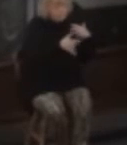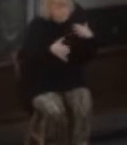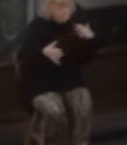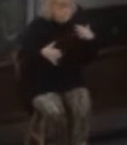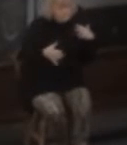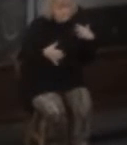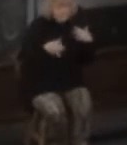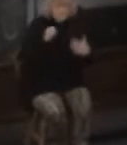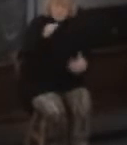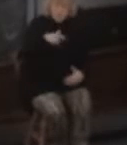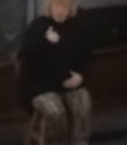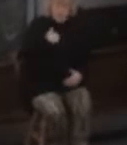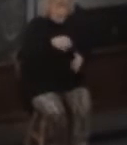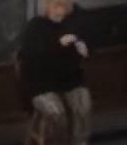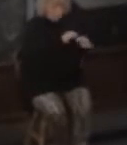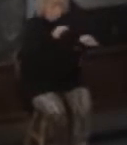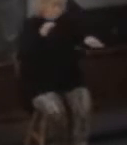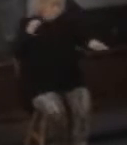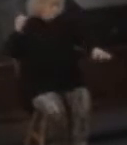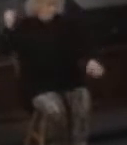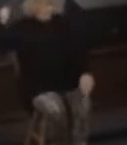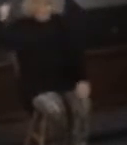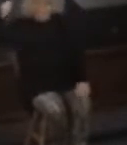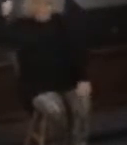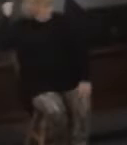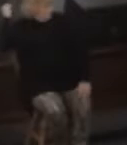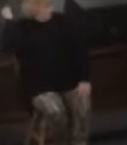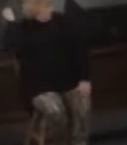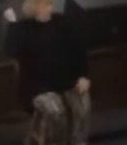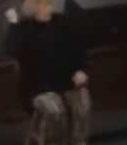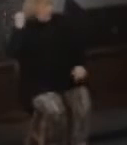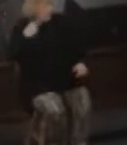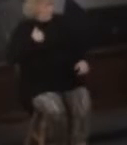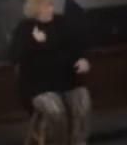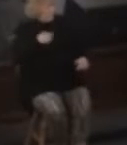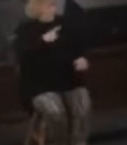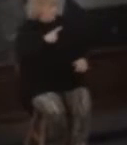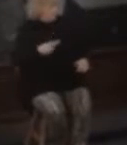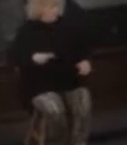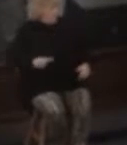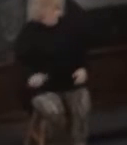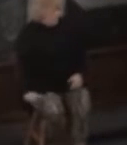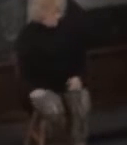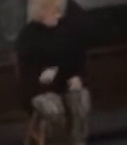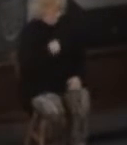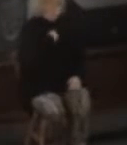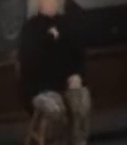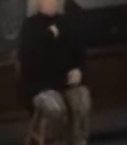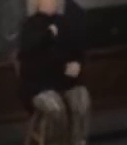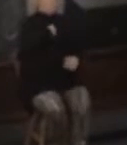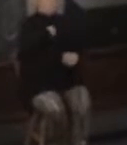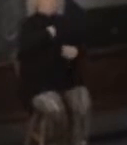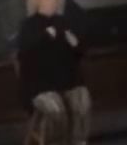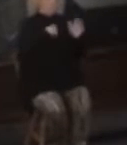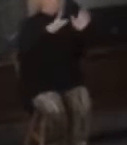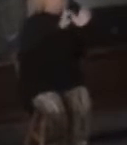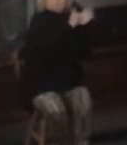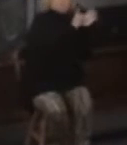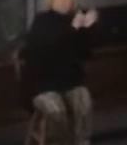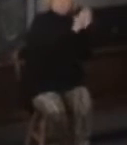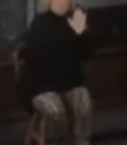in his hand, and he hurled it, saying to himself, "I'll pin David to the wall." But David eluded him